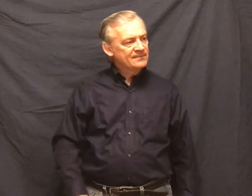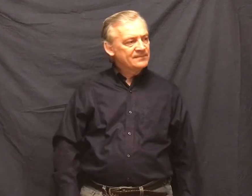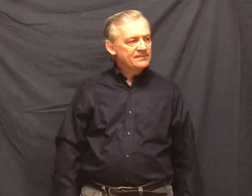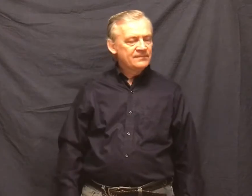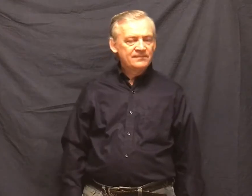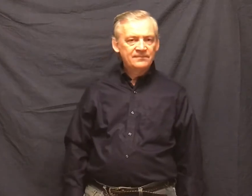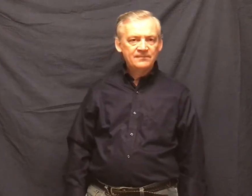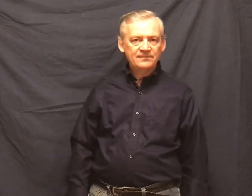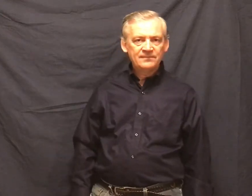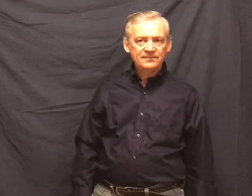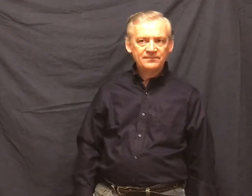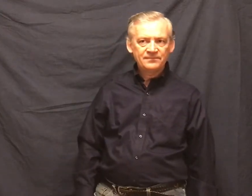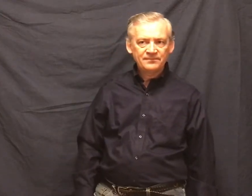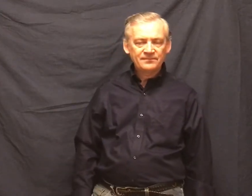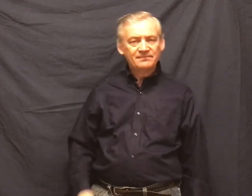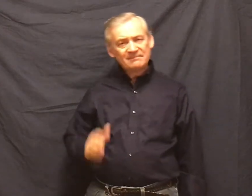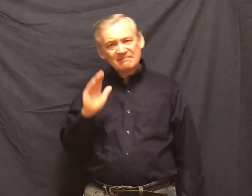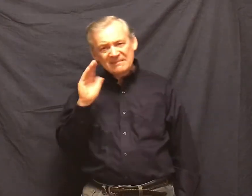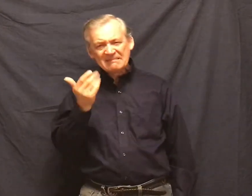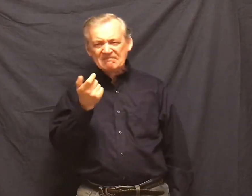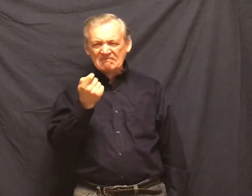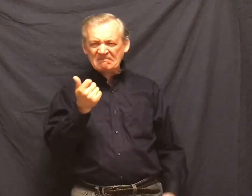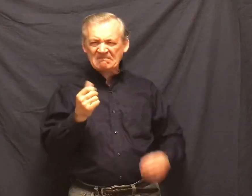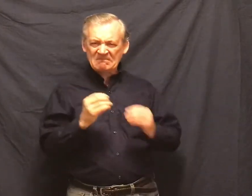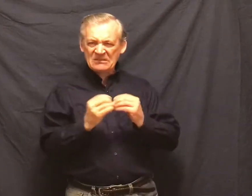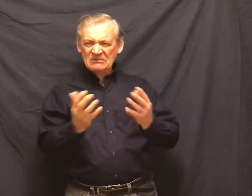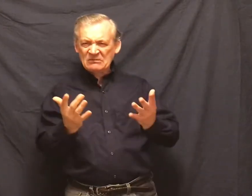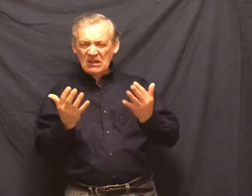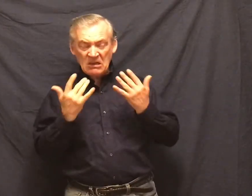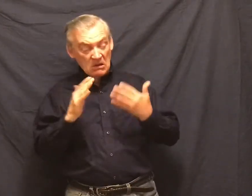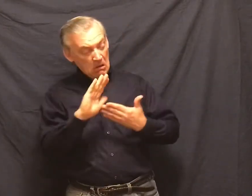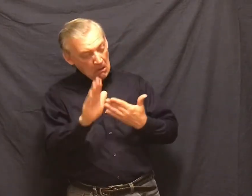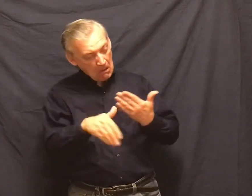His tone was a little more friendly. All the boys gone into town, huh?